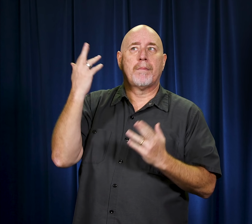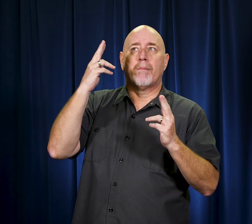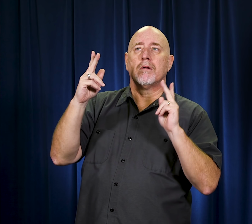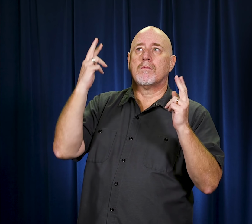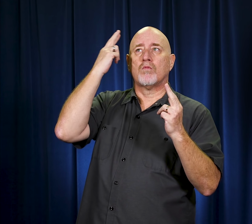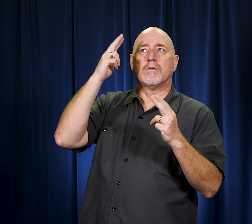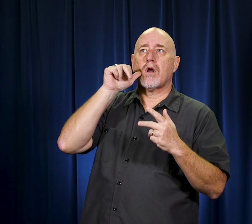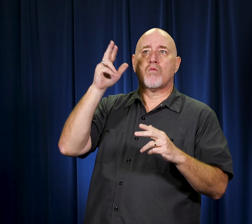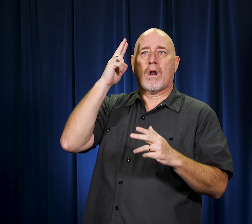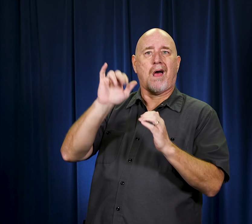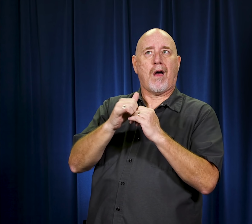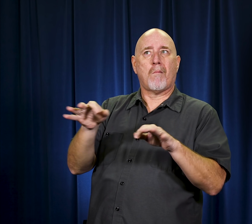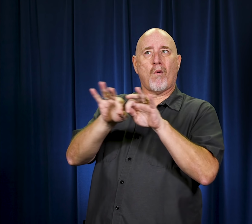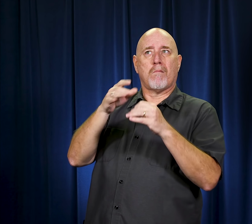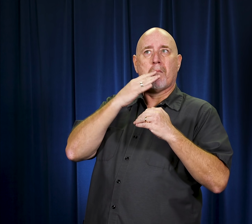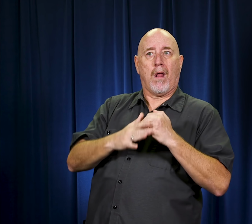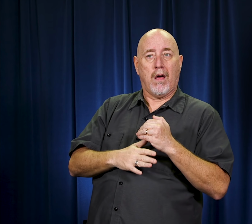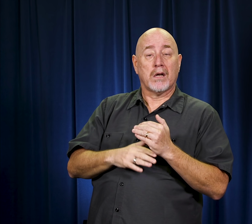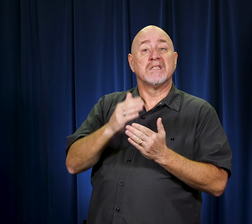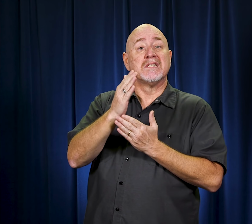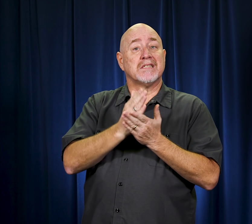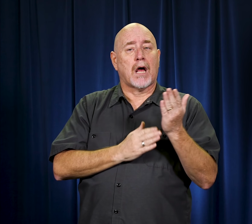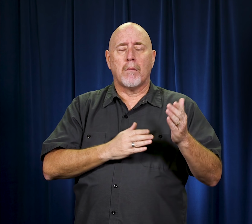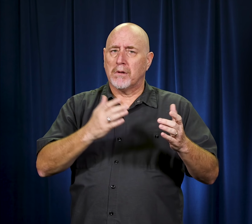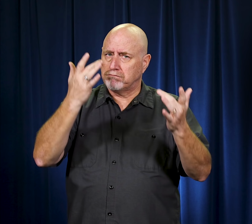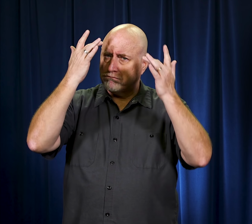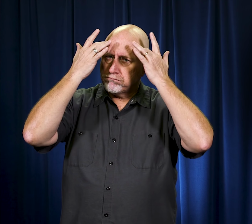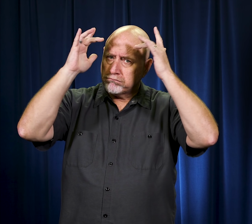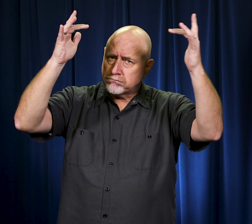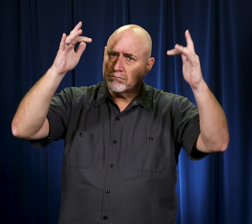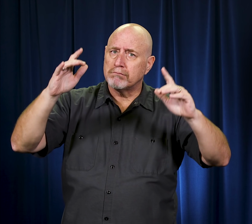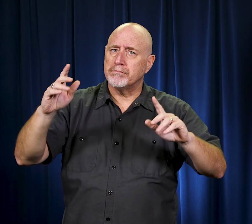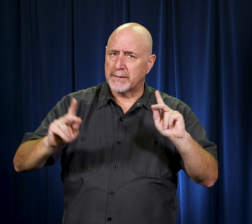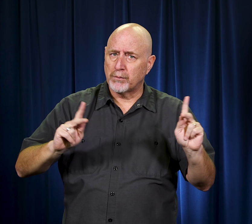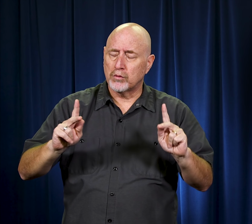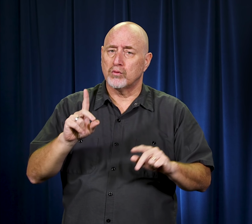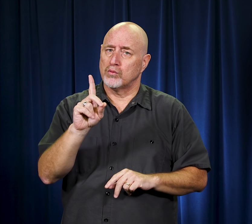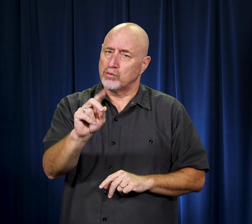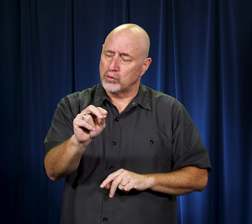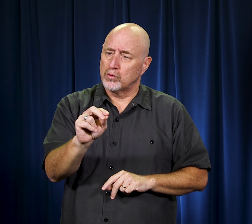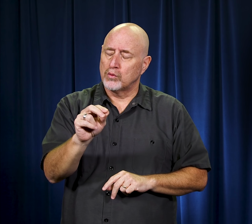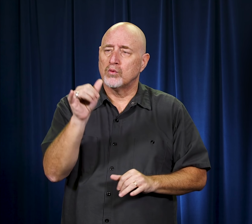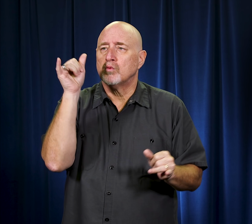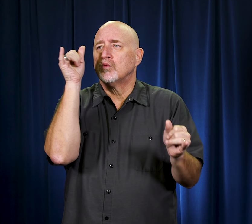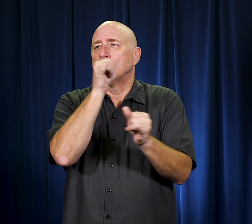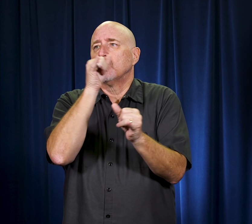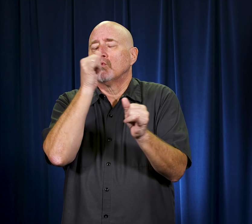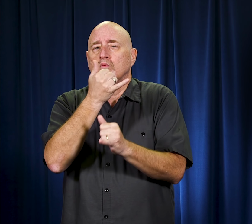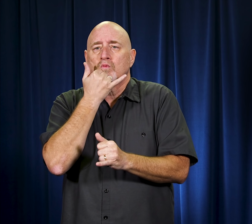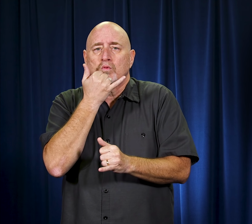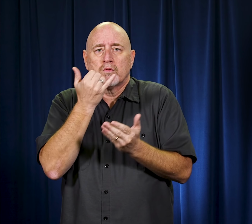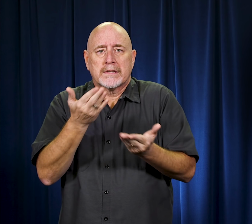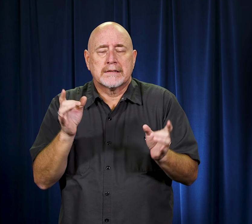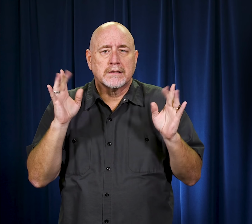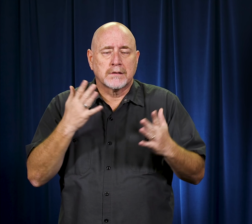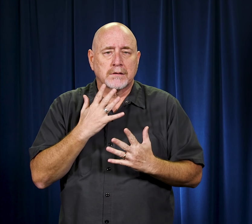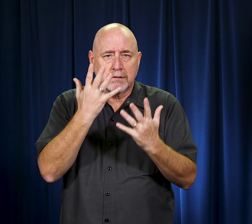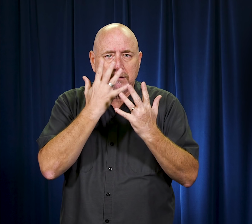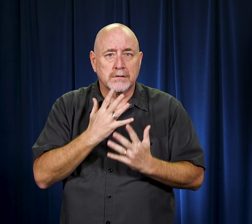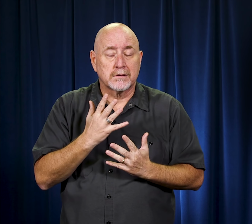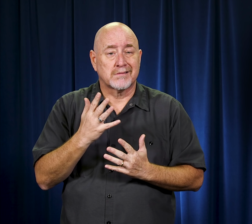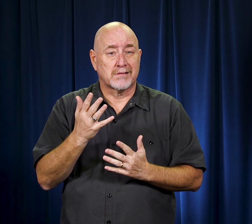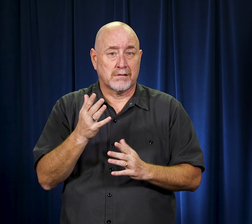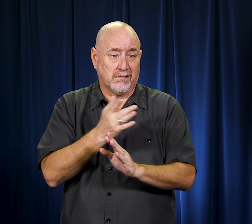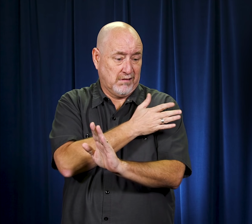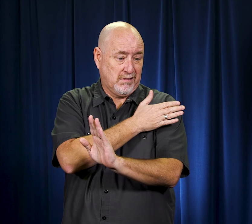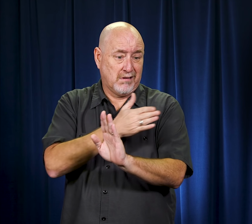blood is has caused some learned men to do some very tragic things. Up until